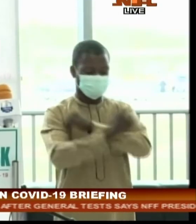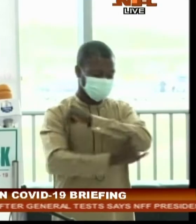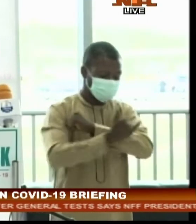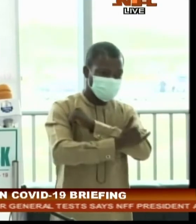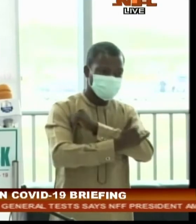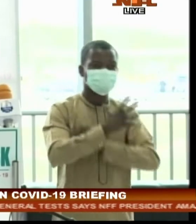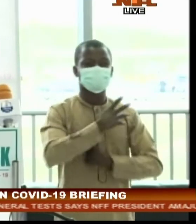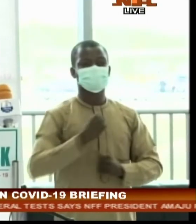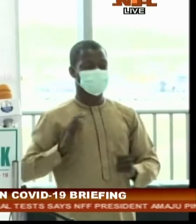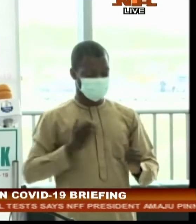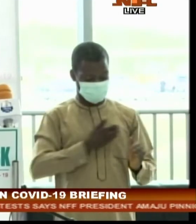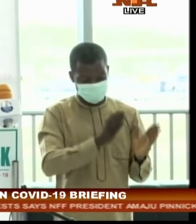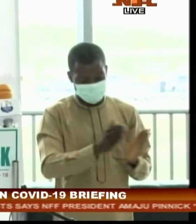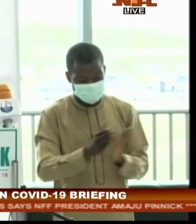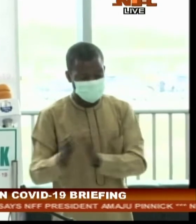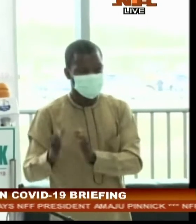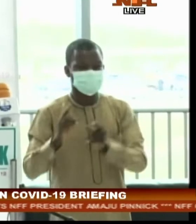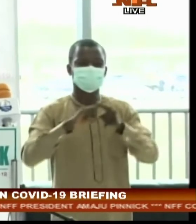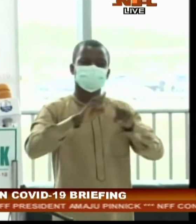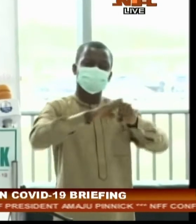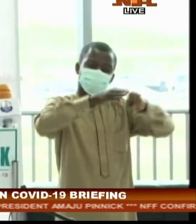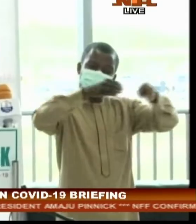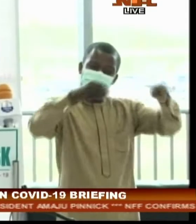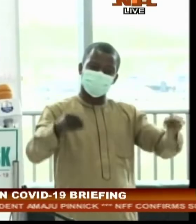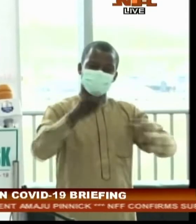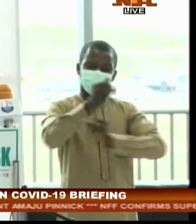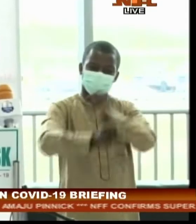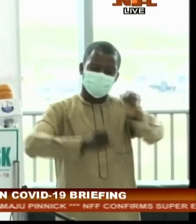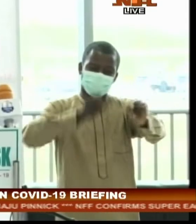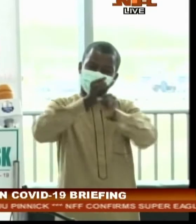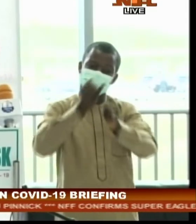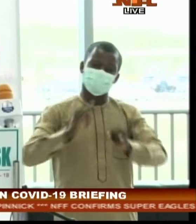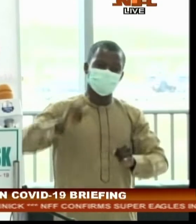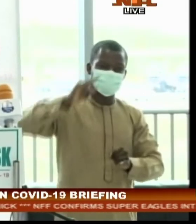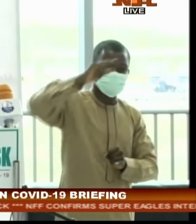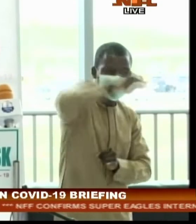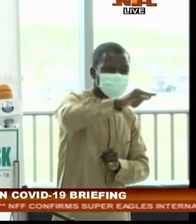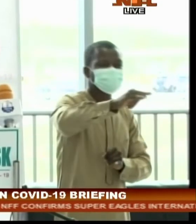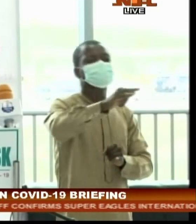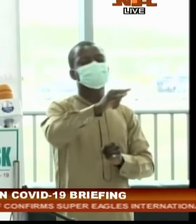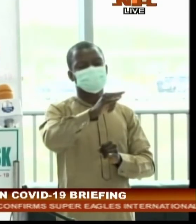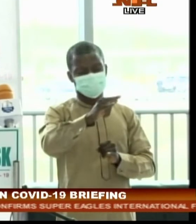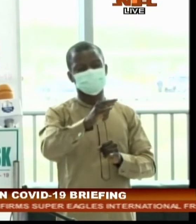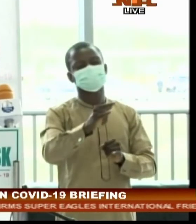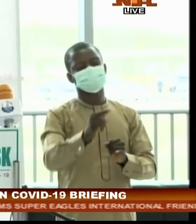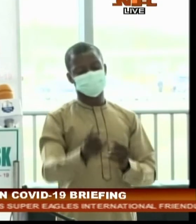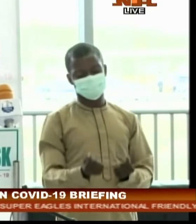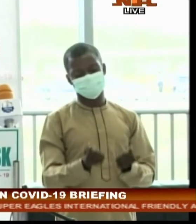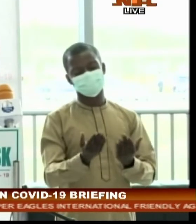plans to reopen the international airspace calls that to question.